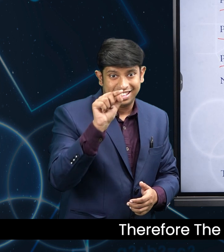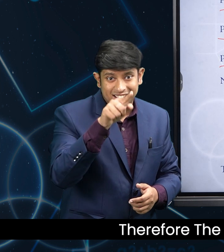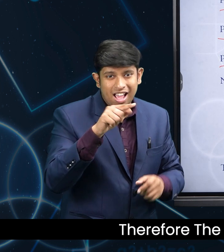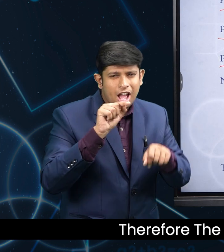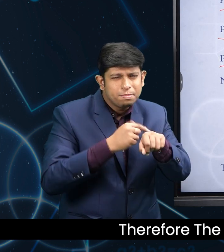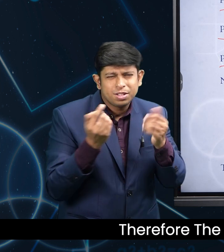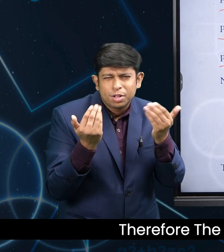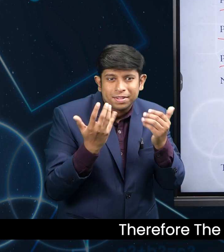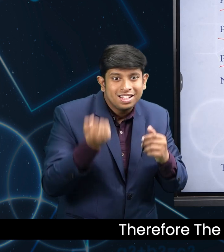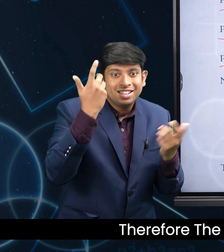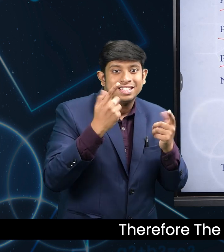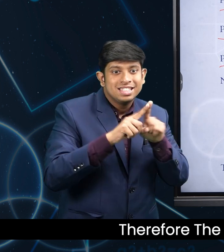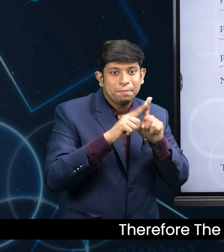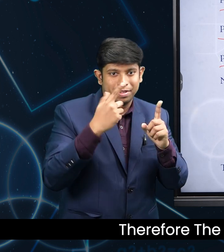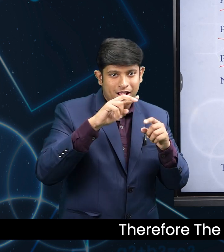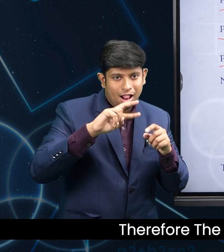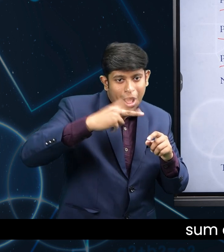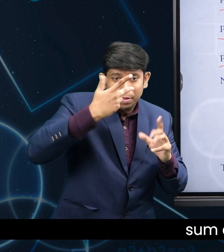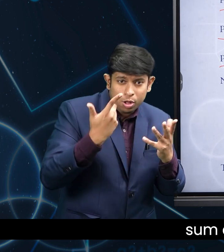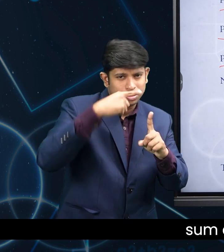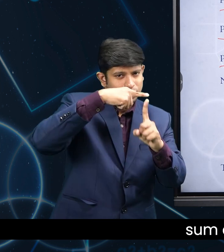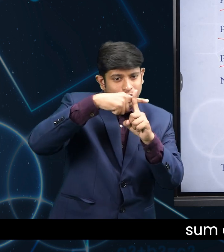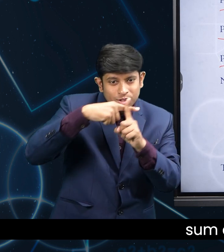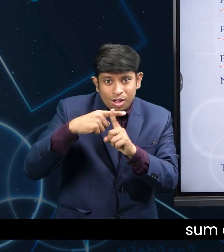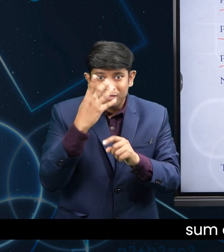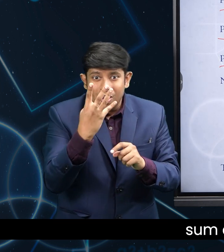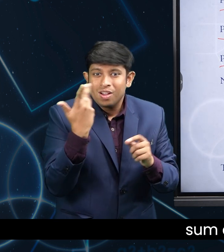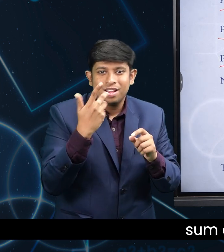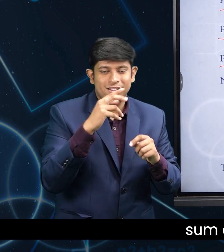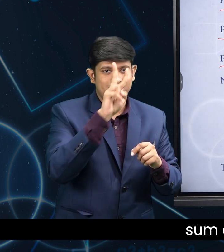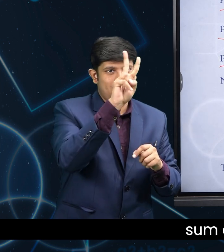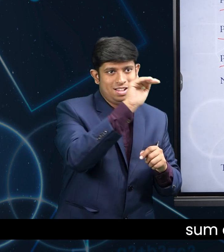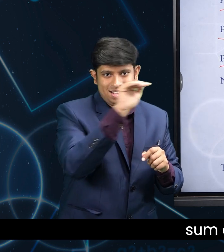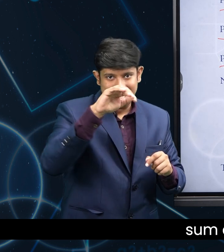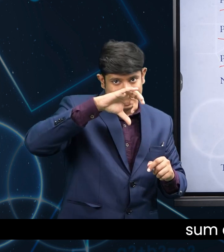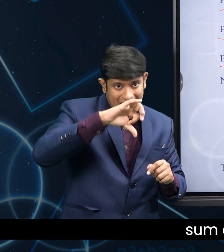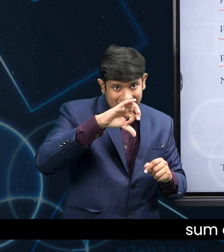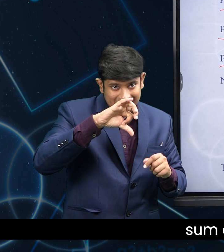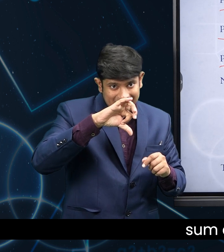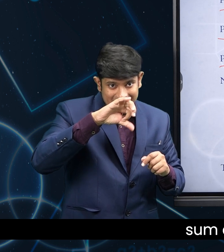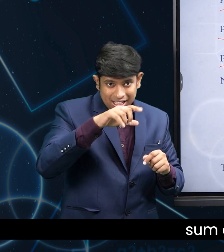Therefore, the probability of getting a doublet or sum of faces as 4 is equal to 2 by 9, that is